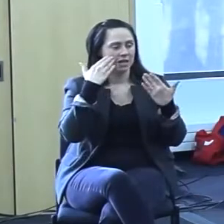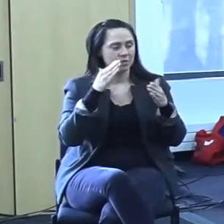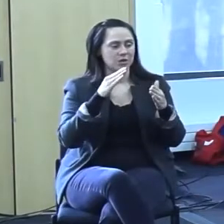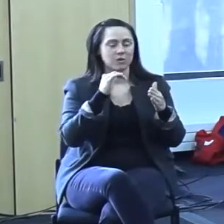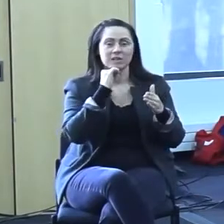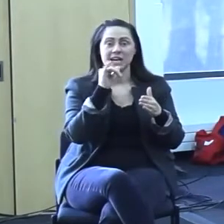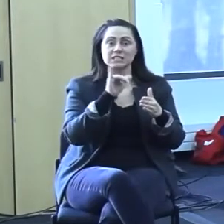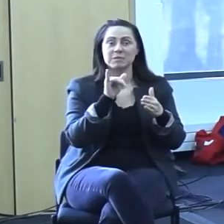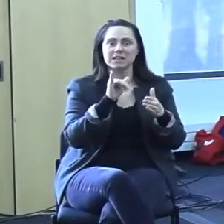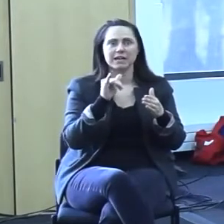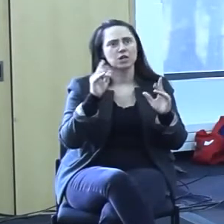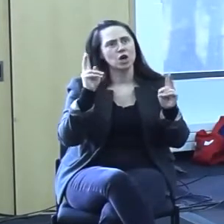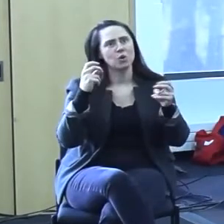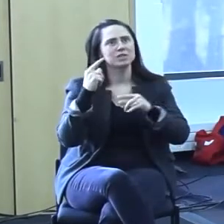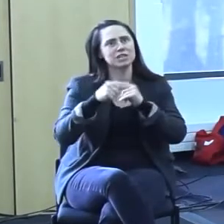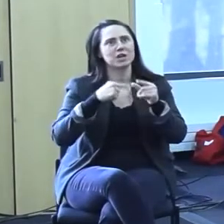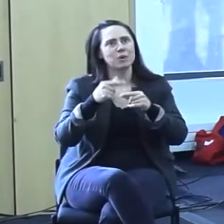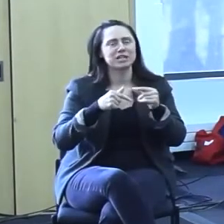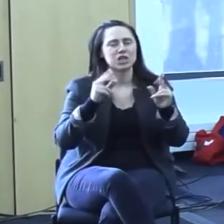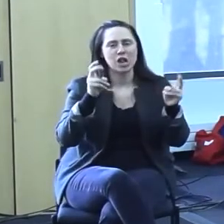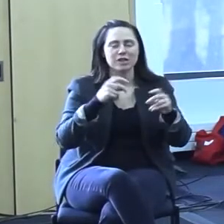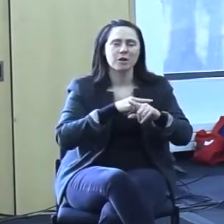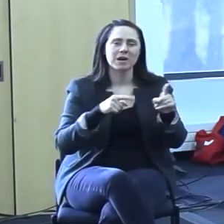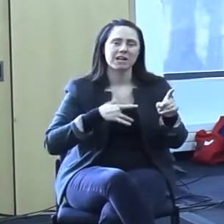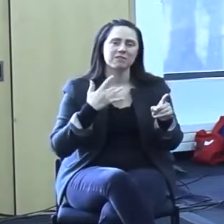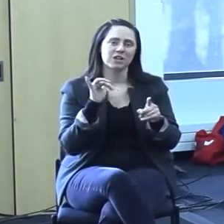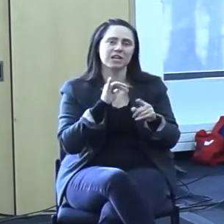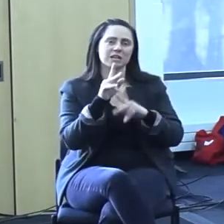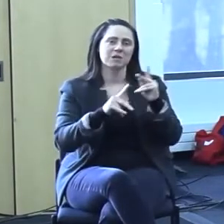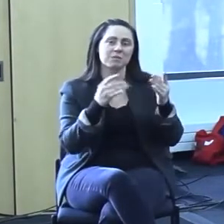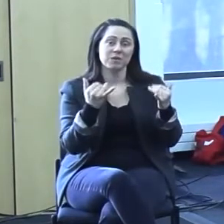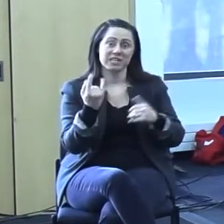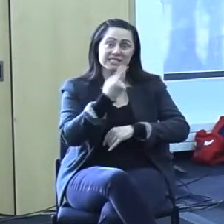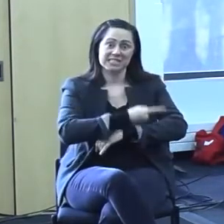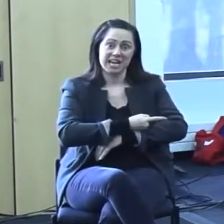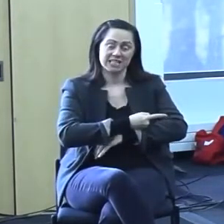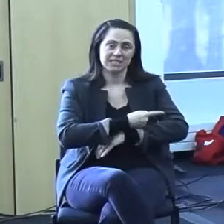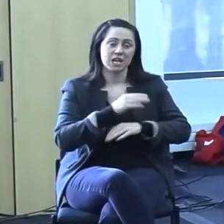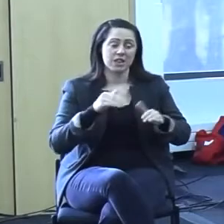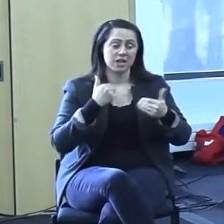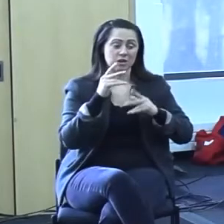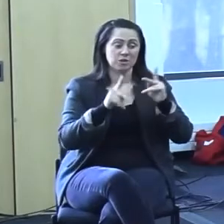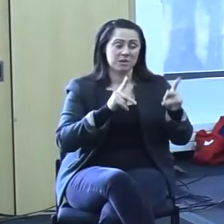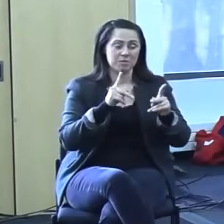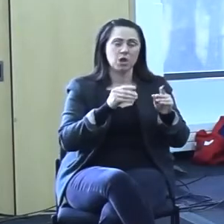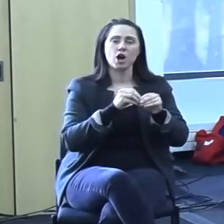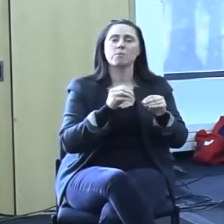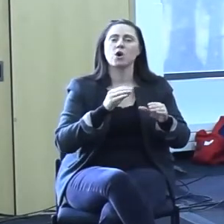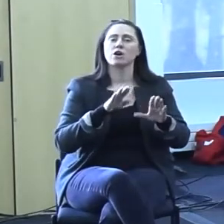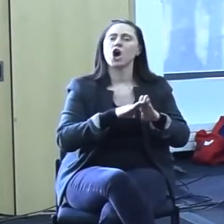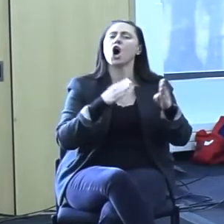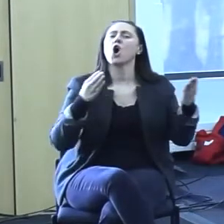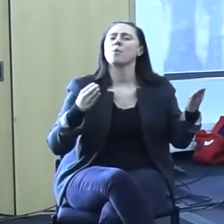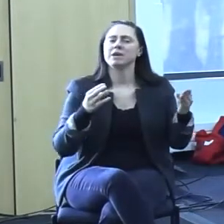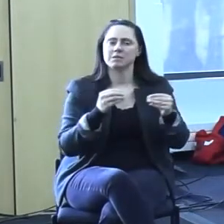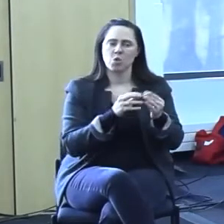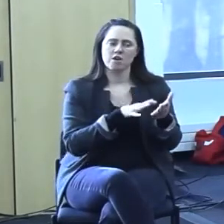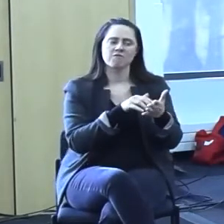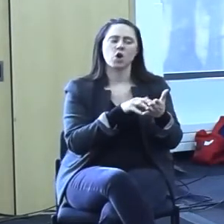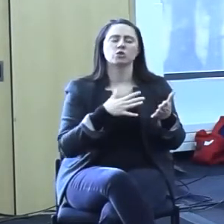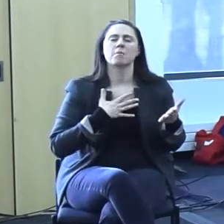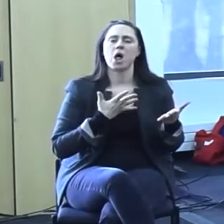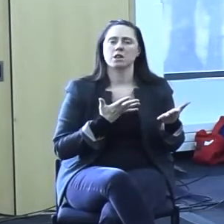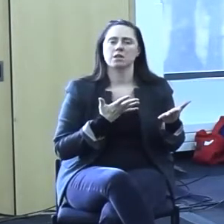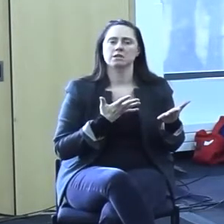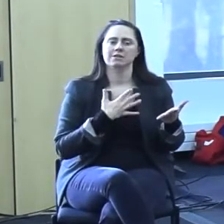to be like generational, but I feel like, people these days are a lot like the younger people are a lot more open and more vulnerable and